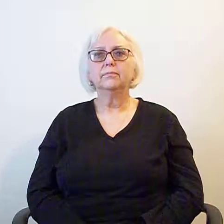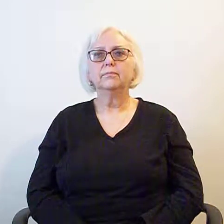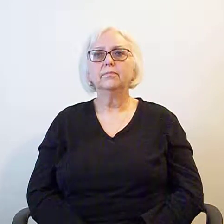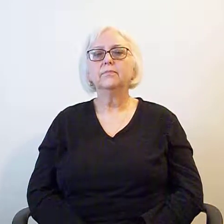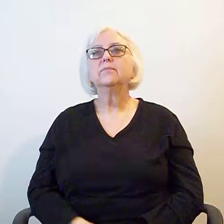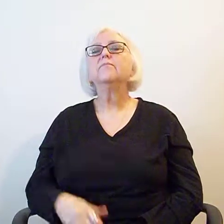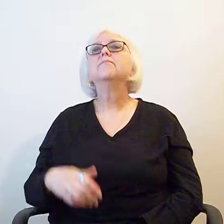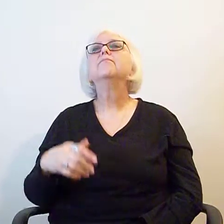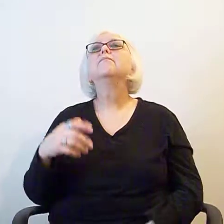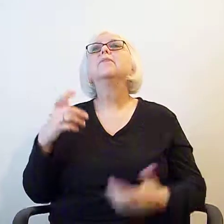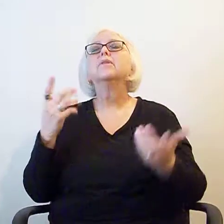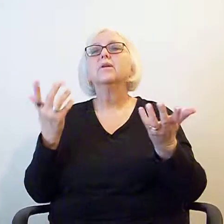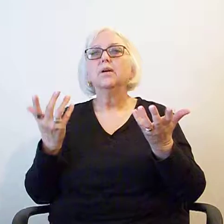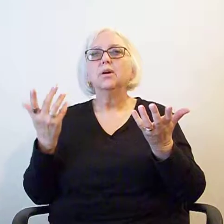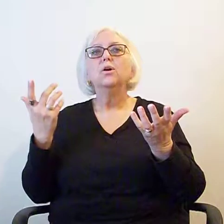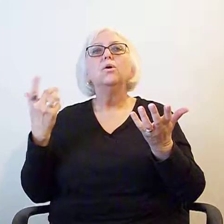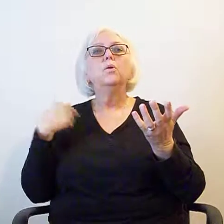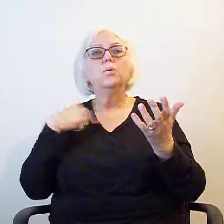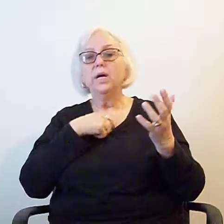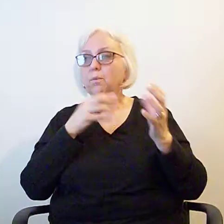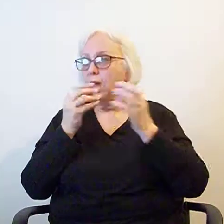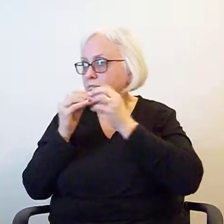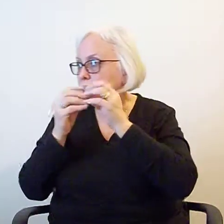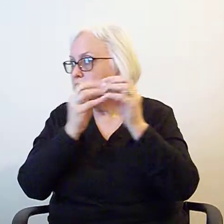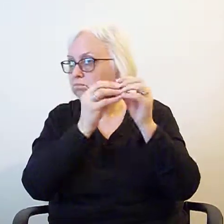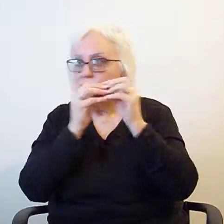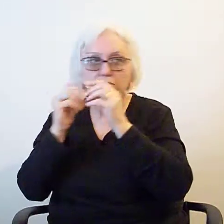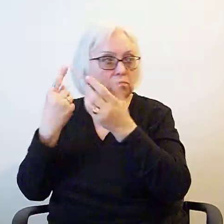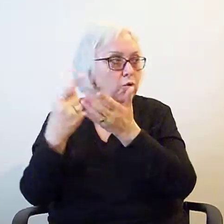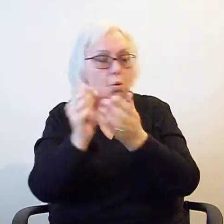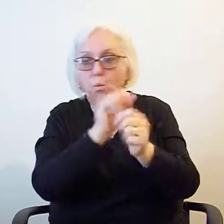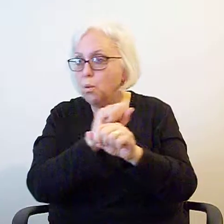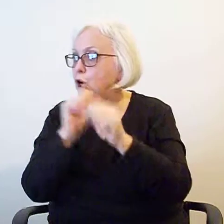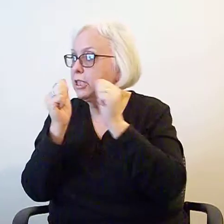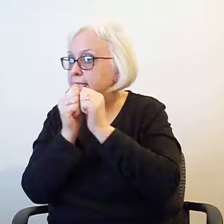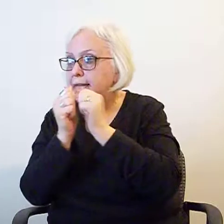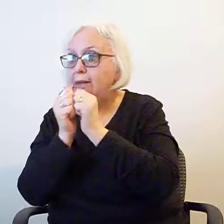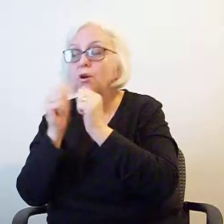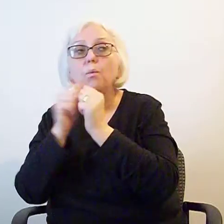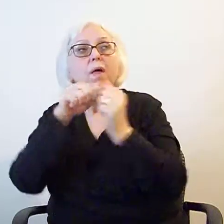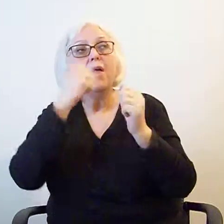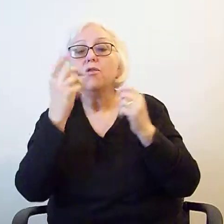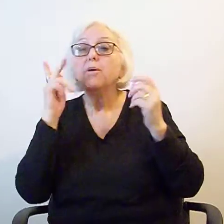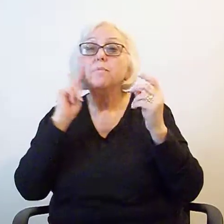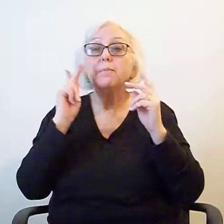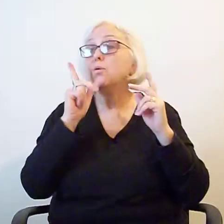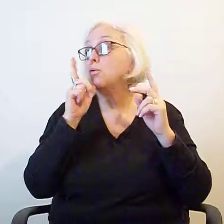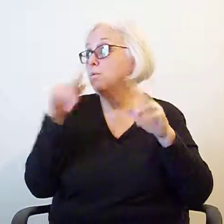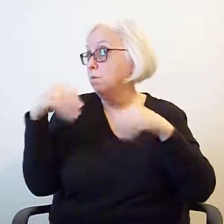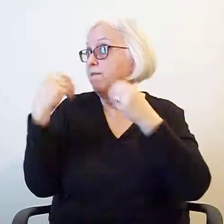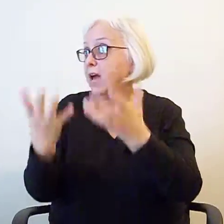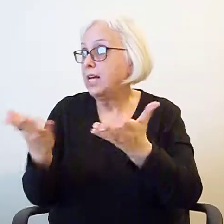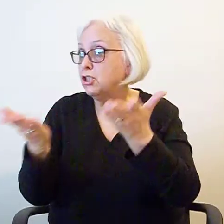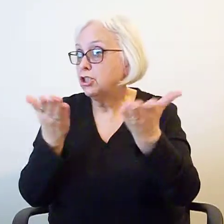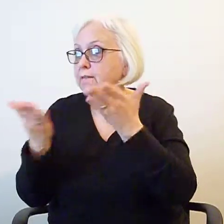We will collaborate or work together with other providers that you have in your plan